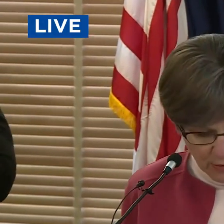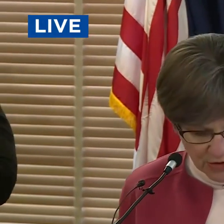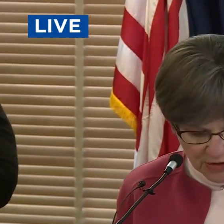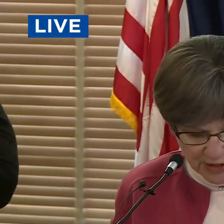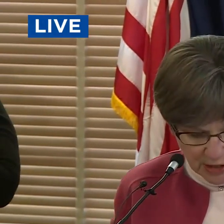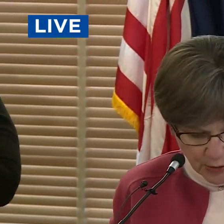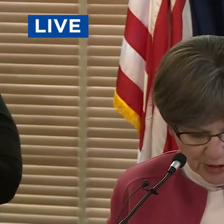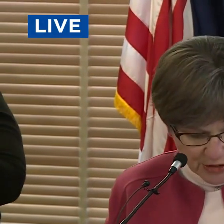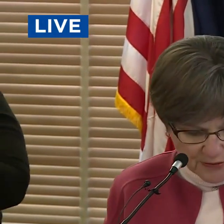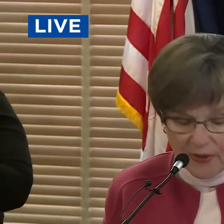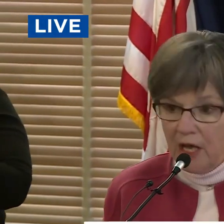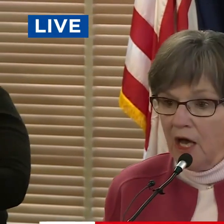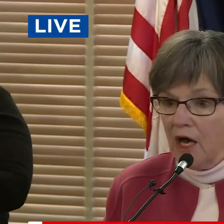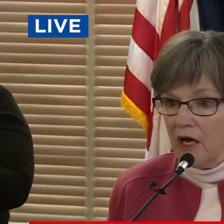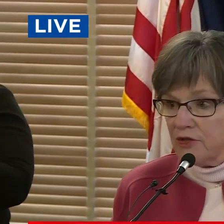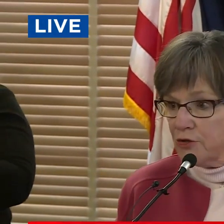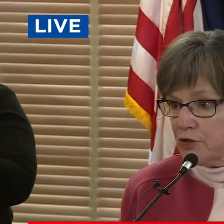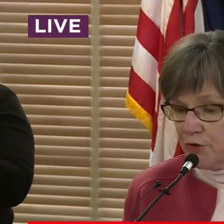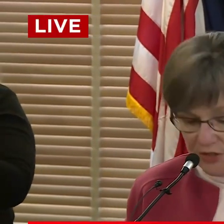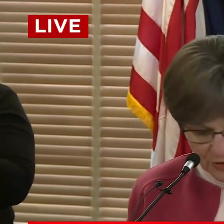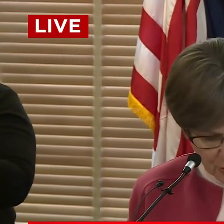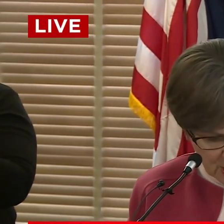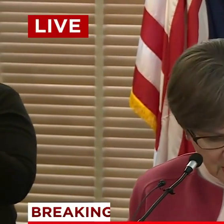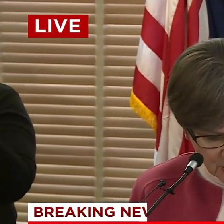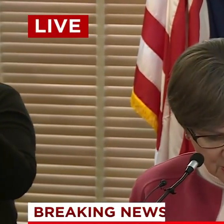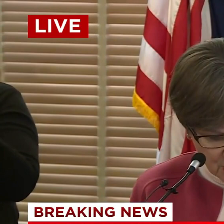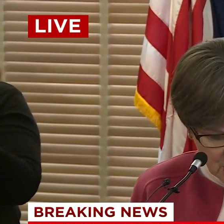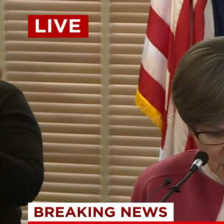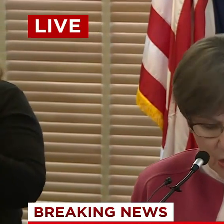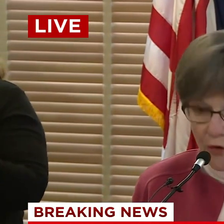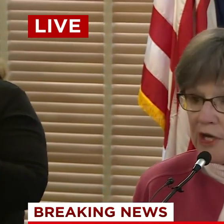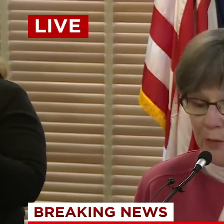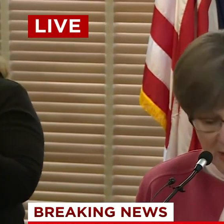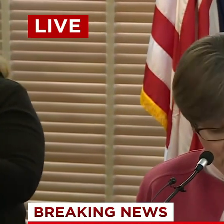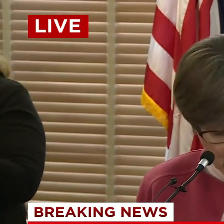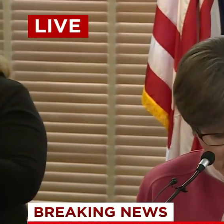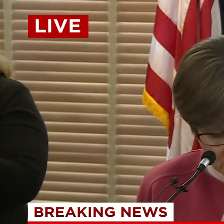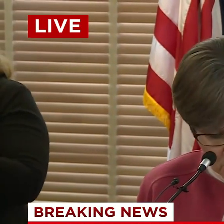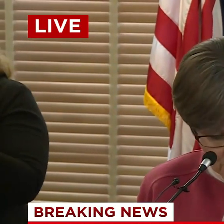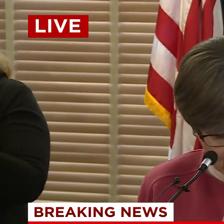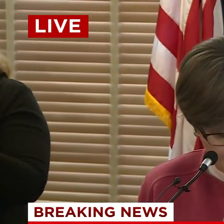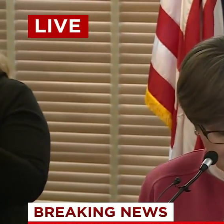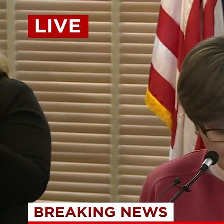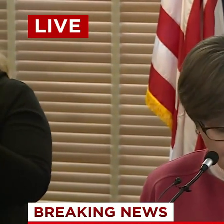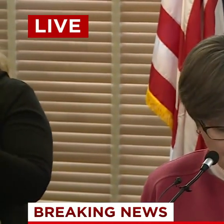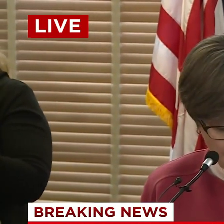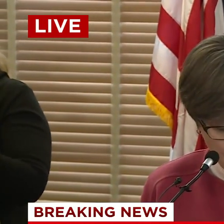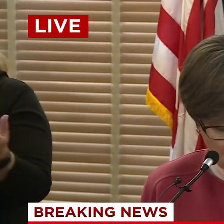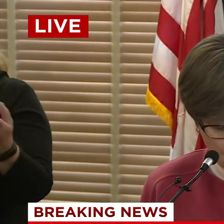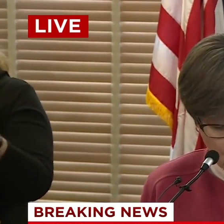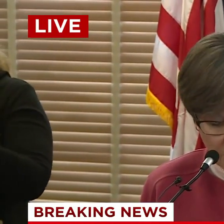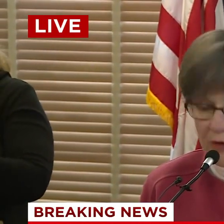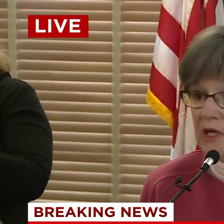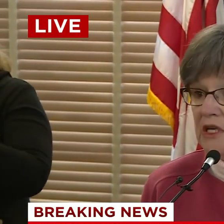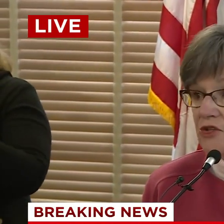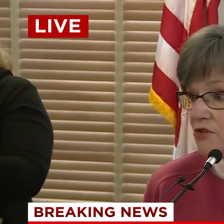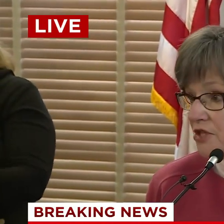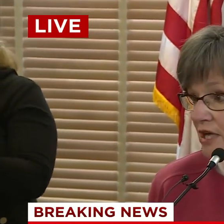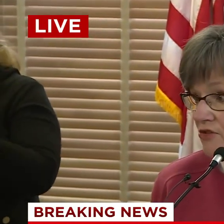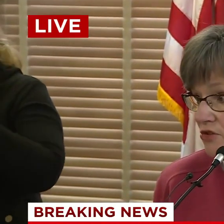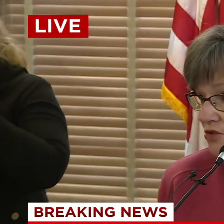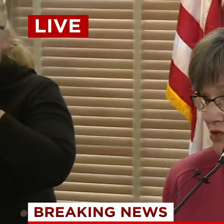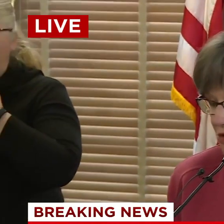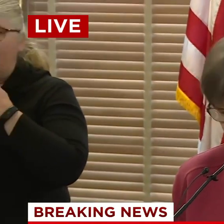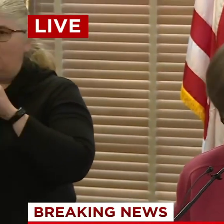disaster emergency declaration to address the challenges created by the wind chill warnings and the severe winter weather